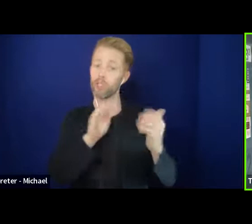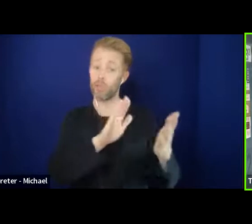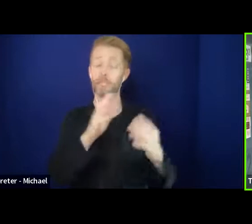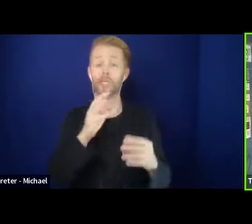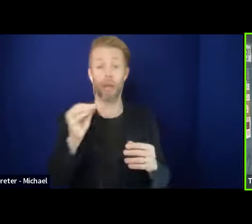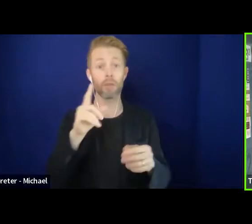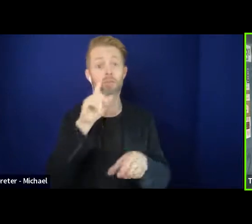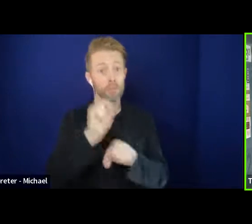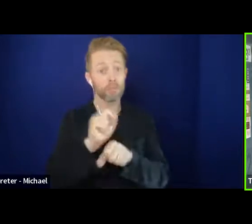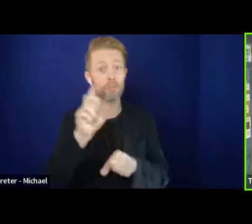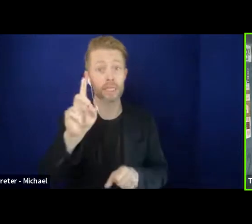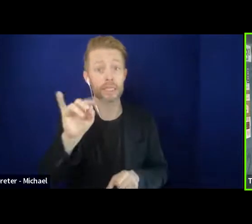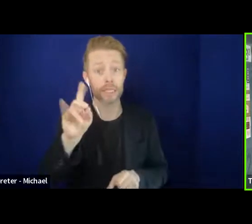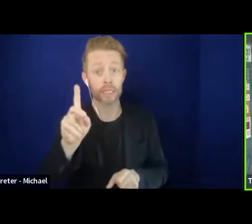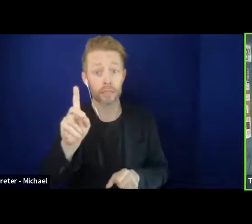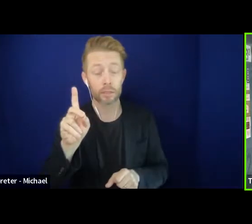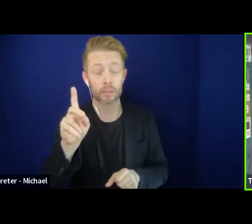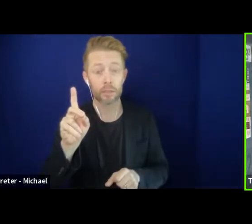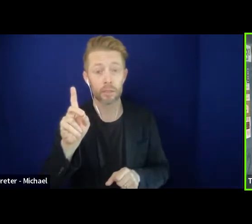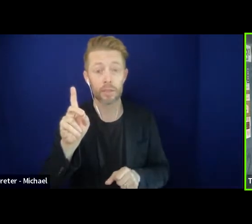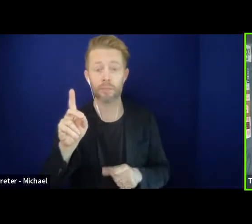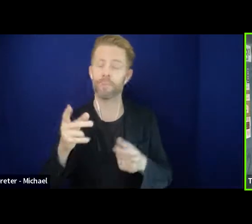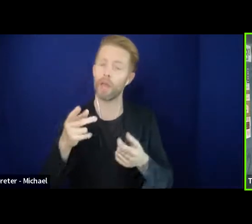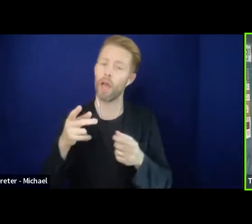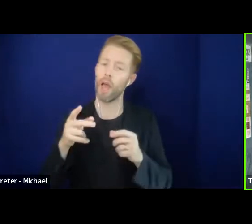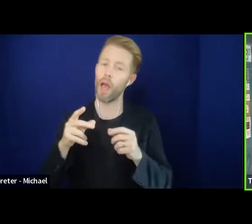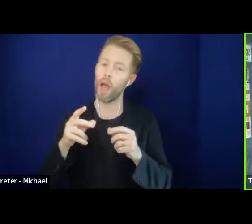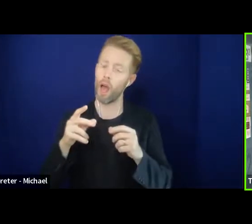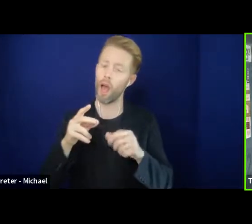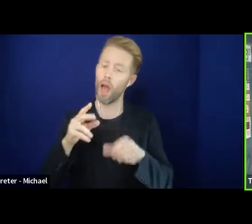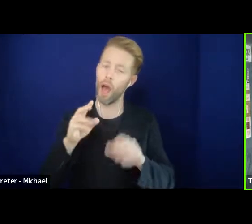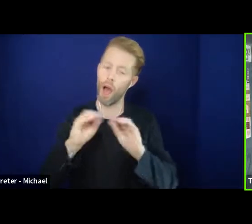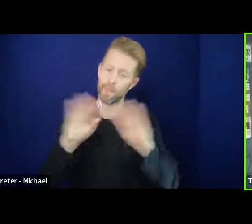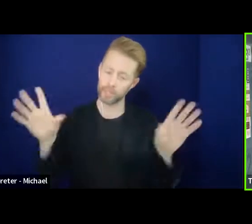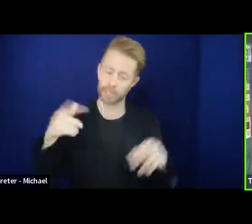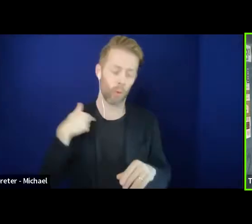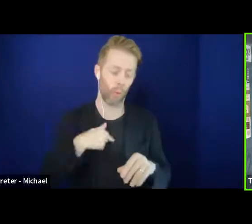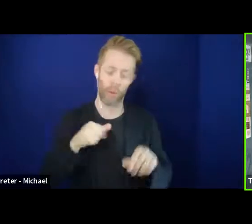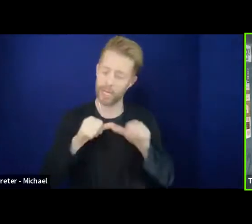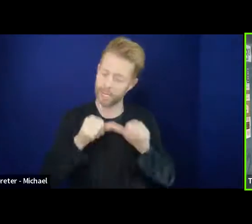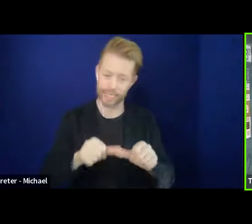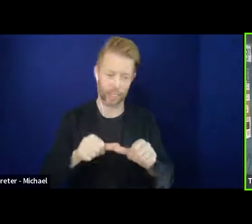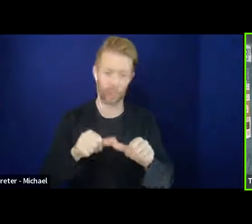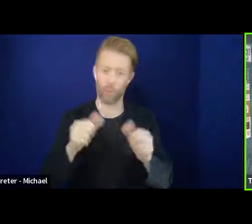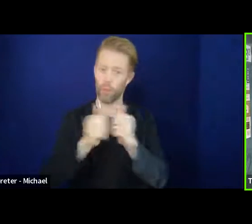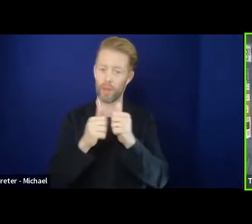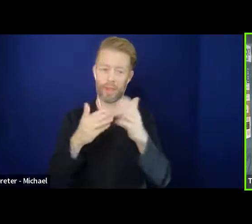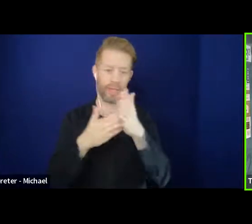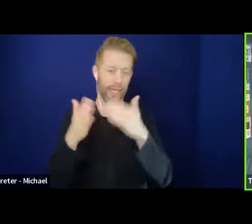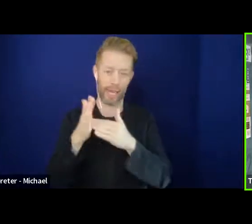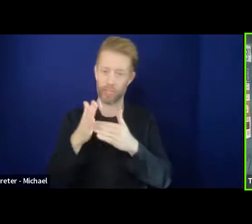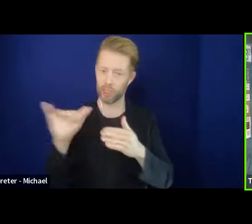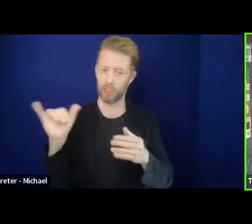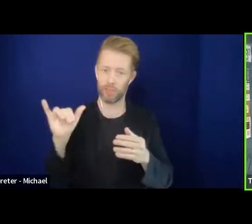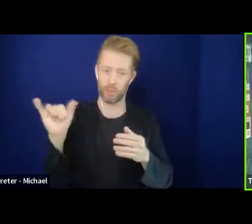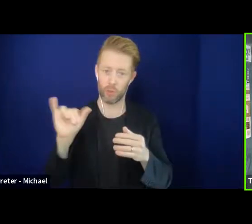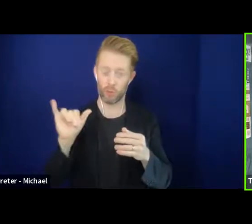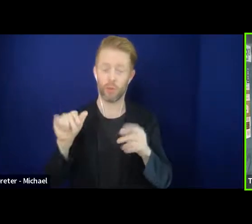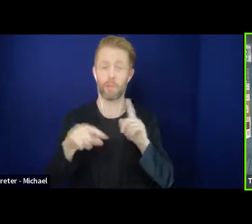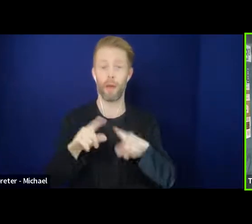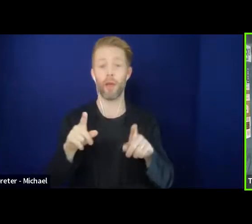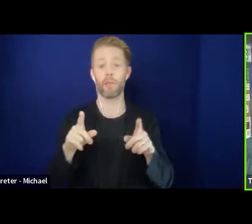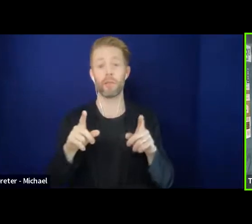did, but we obviously continue to press forward with our litigation measures, but opening up